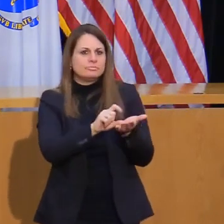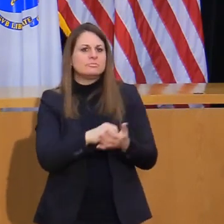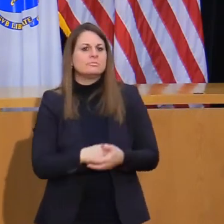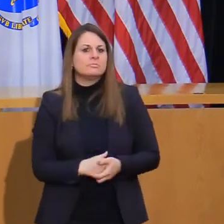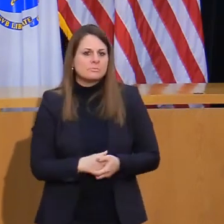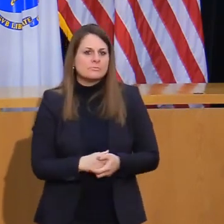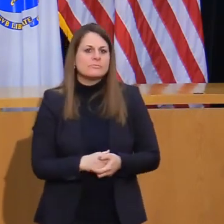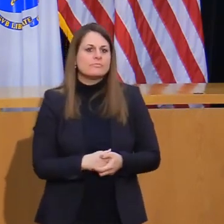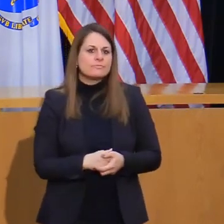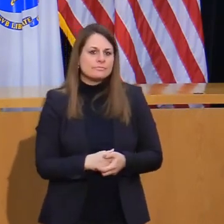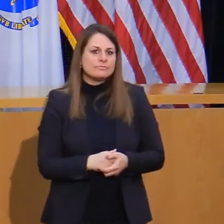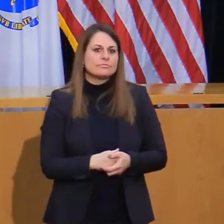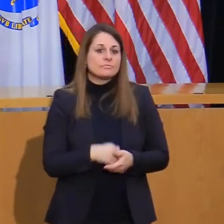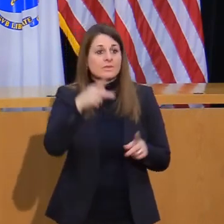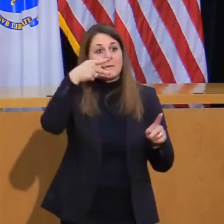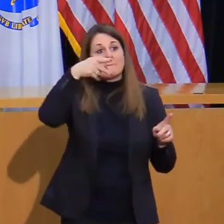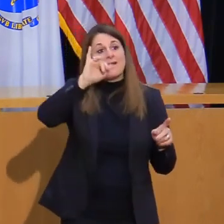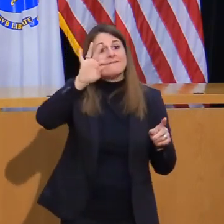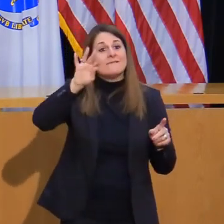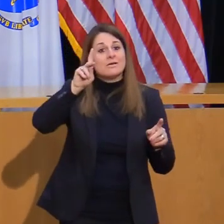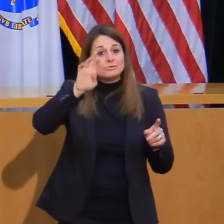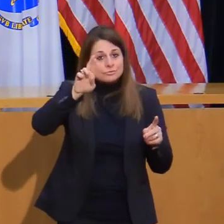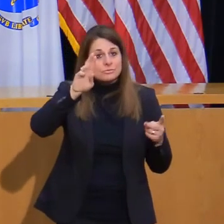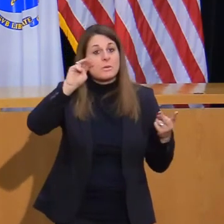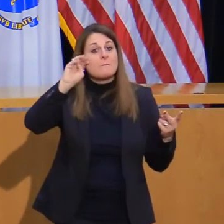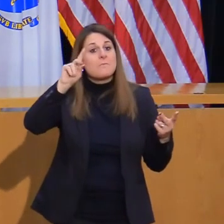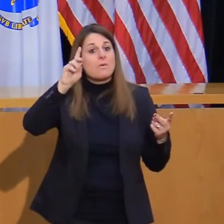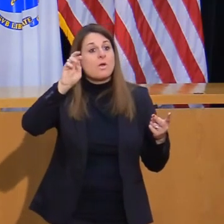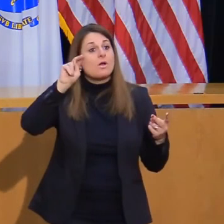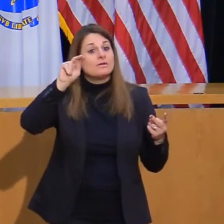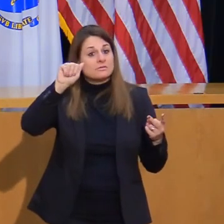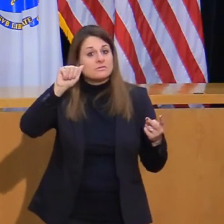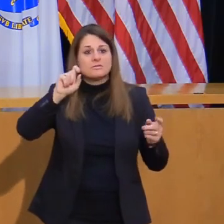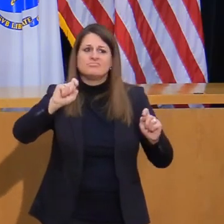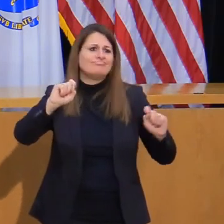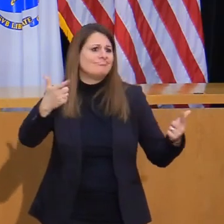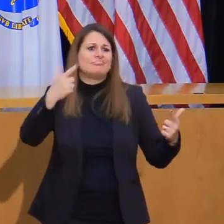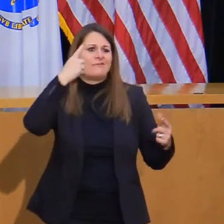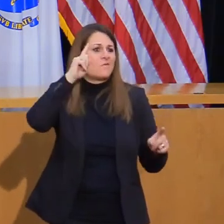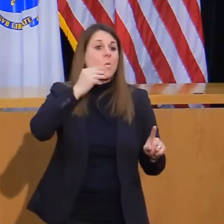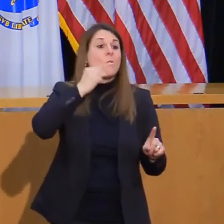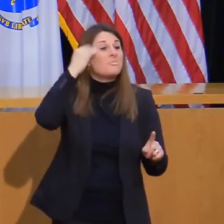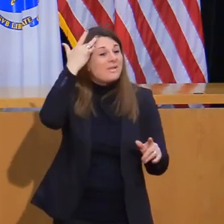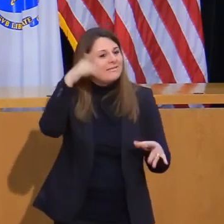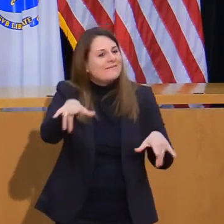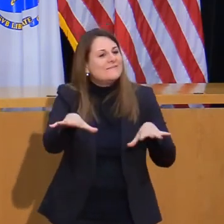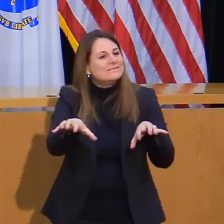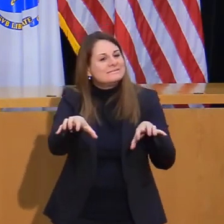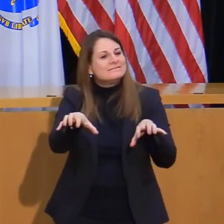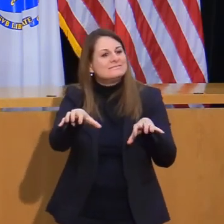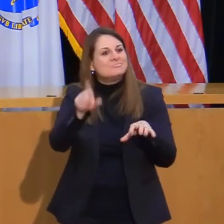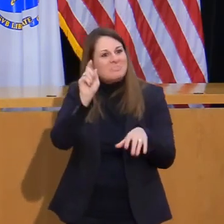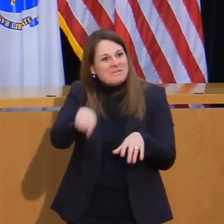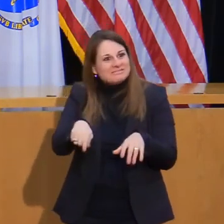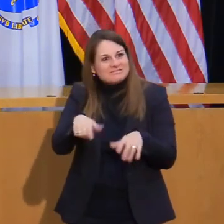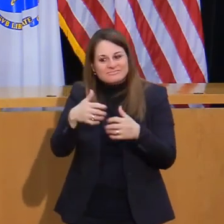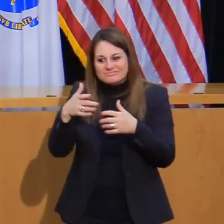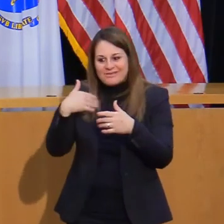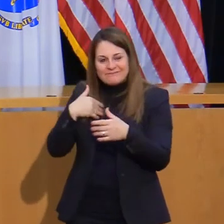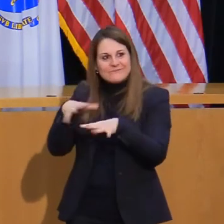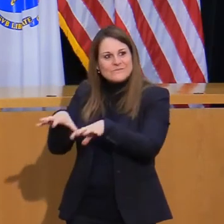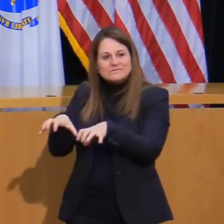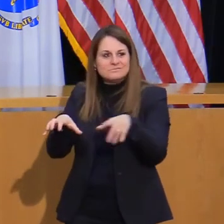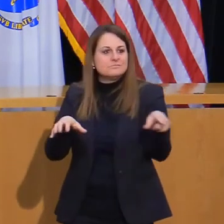this the ability to just roll this out. And we've, up until this point, we've had, limited to the